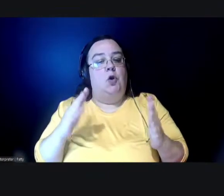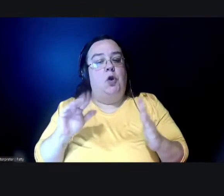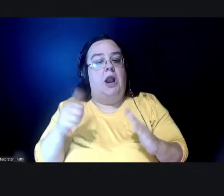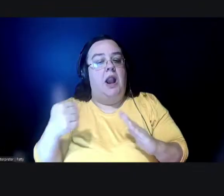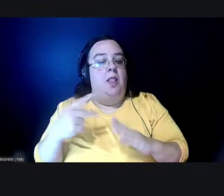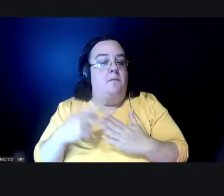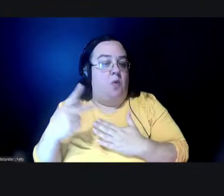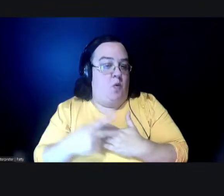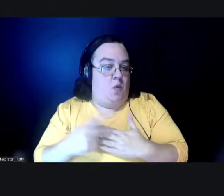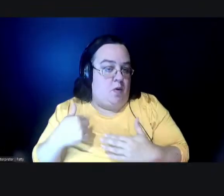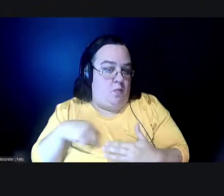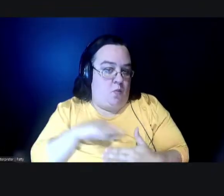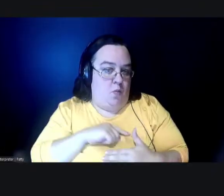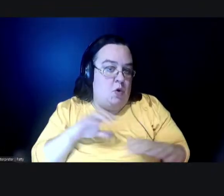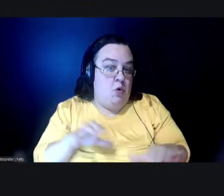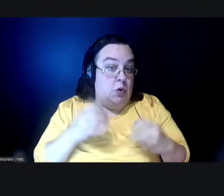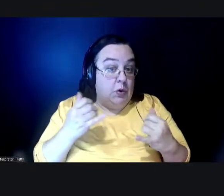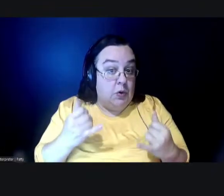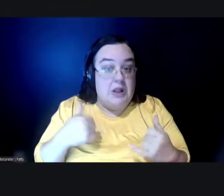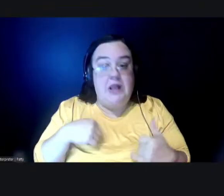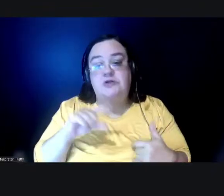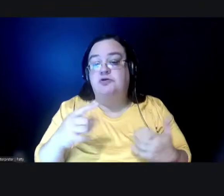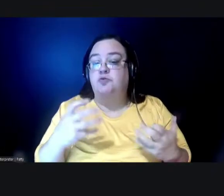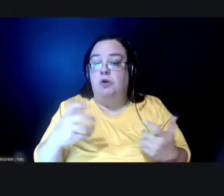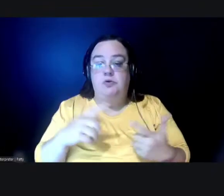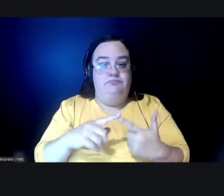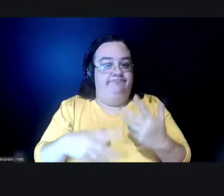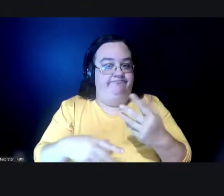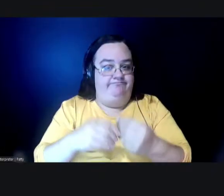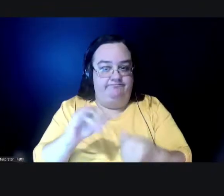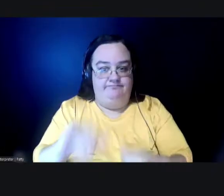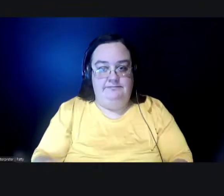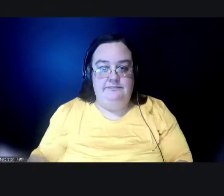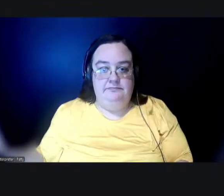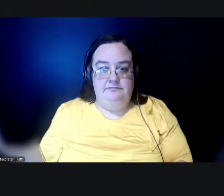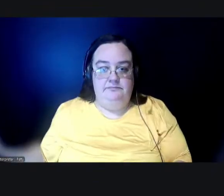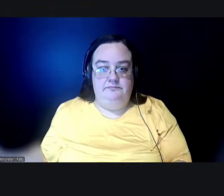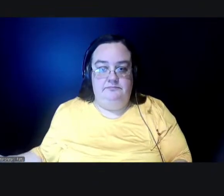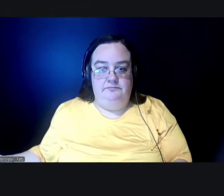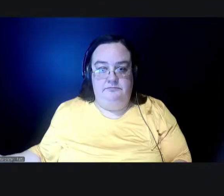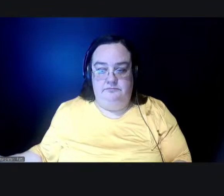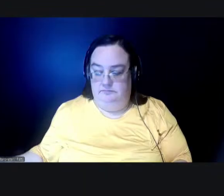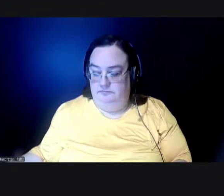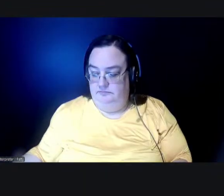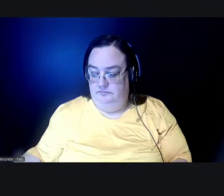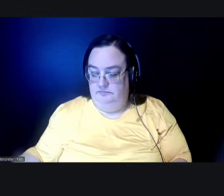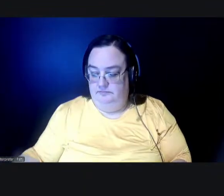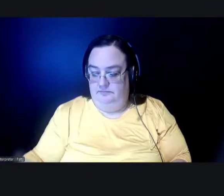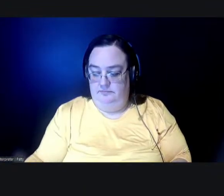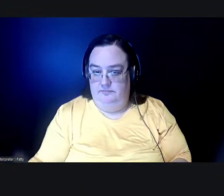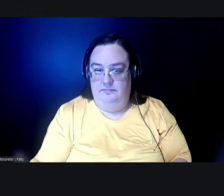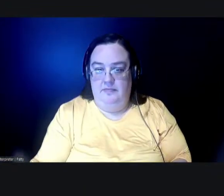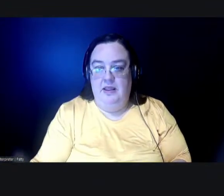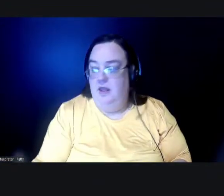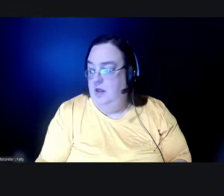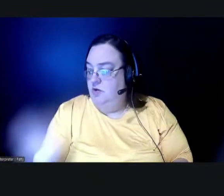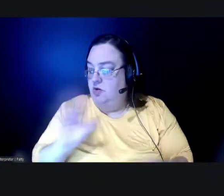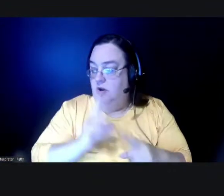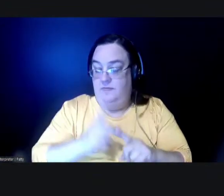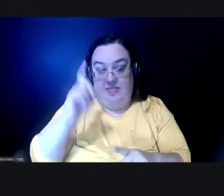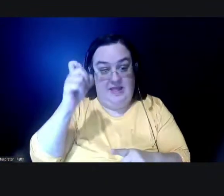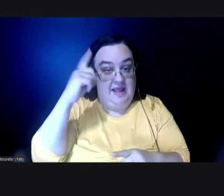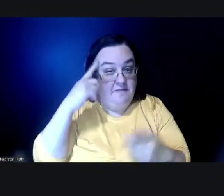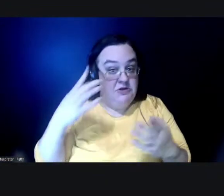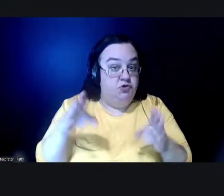doing. So I just wanted to put that there. Mayor and council, as far as the government shutdown resources, I've